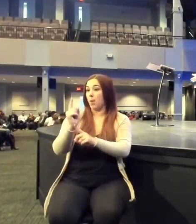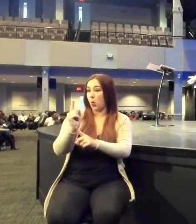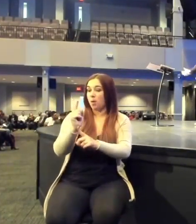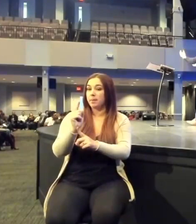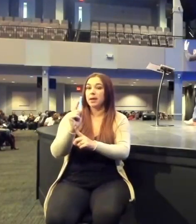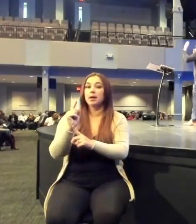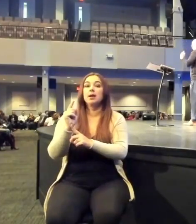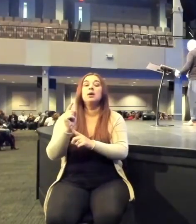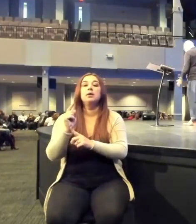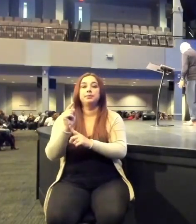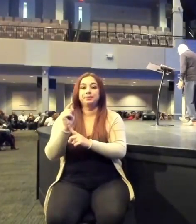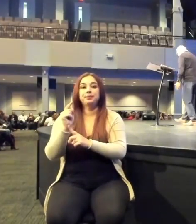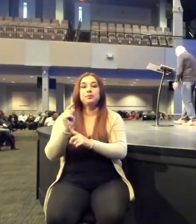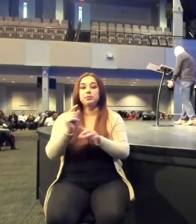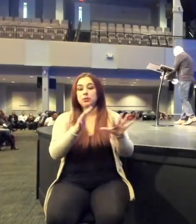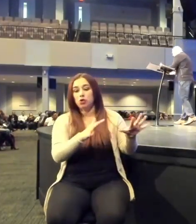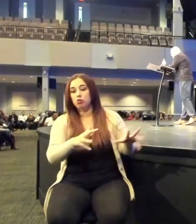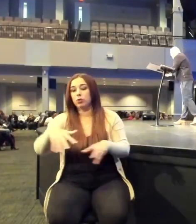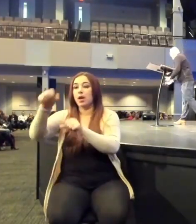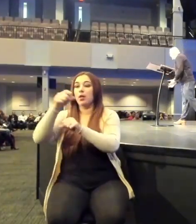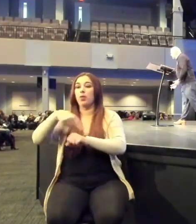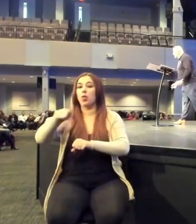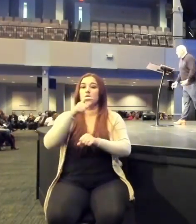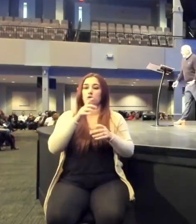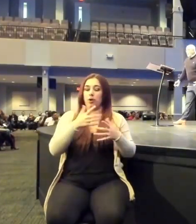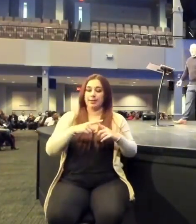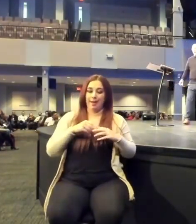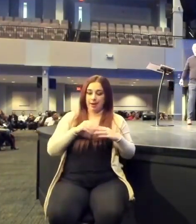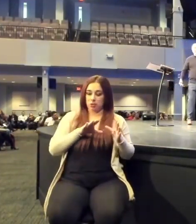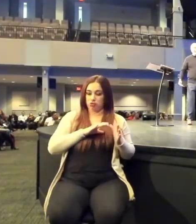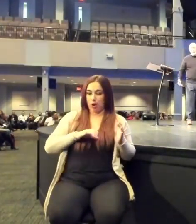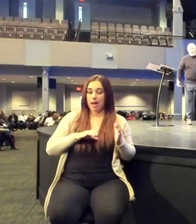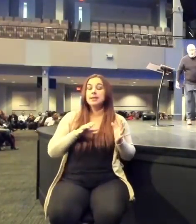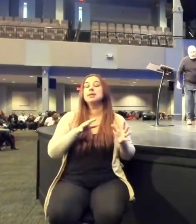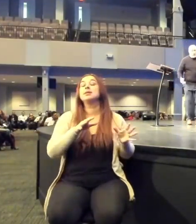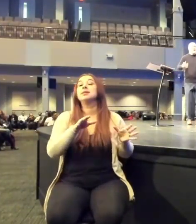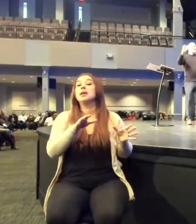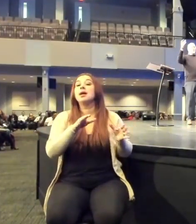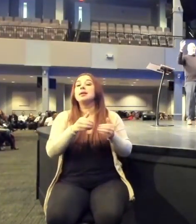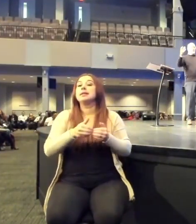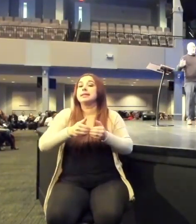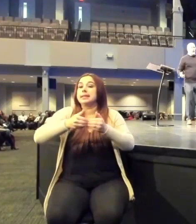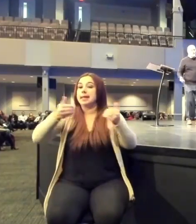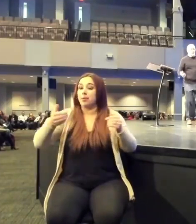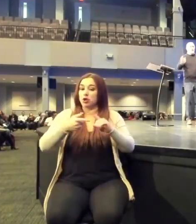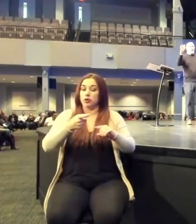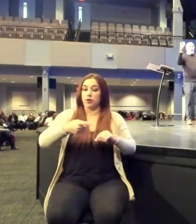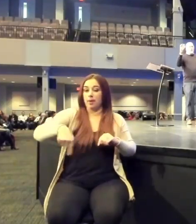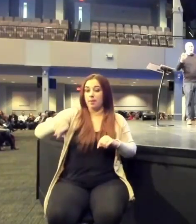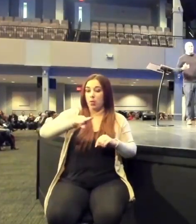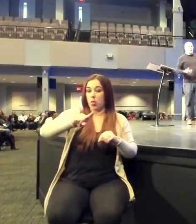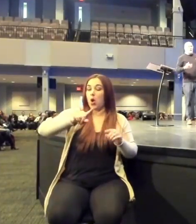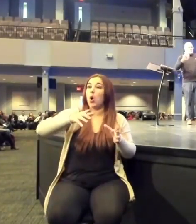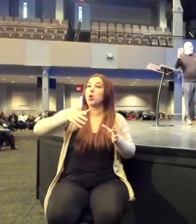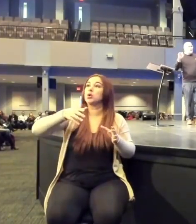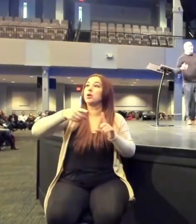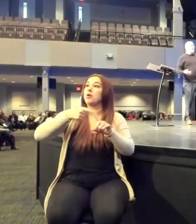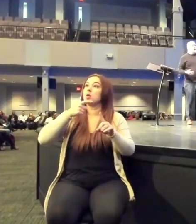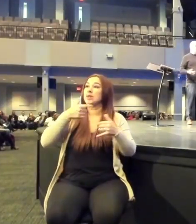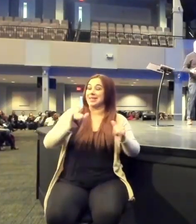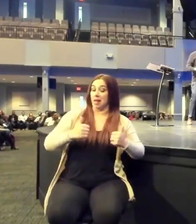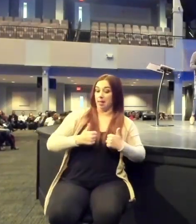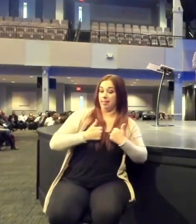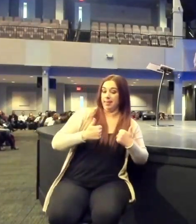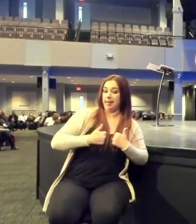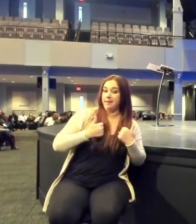this raising of those who have died in Christ, and then there's the separation of those catching in the air, those who are still